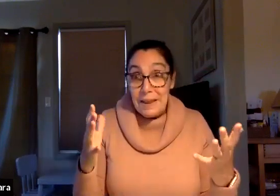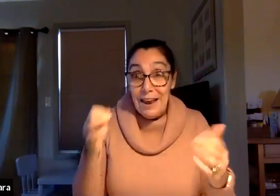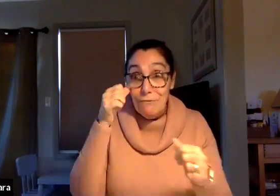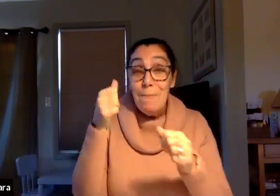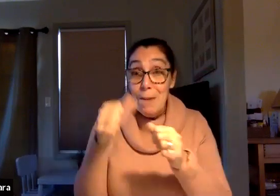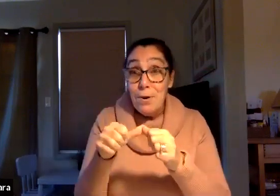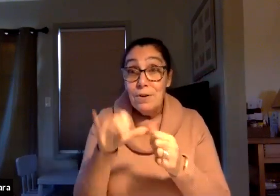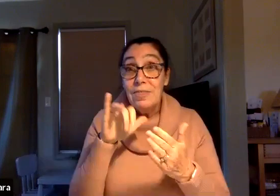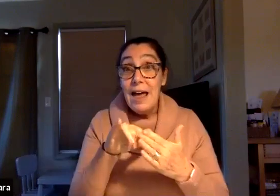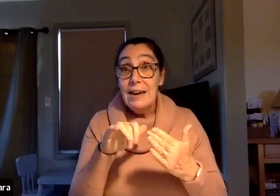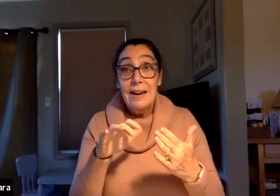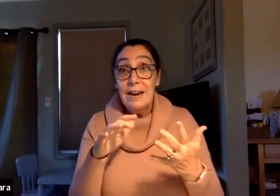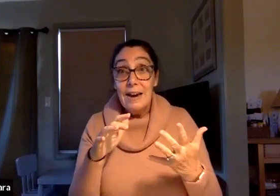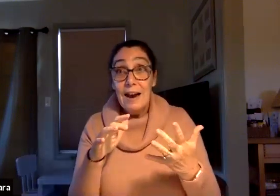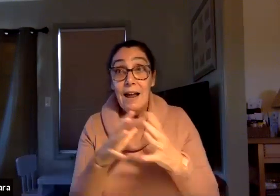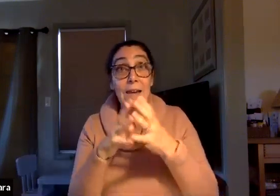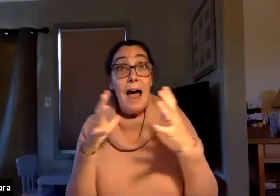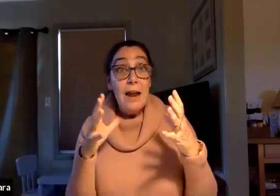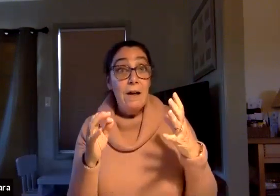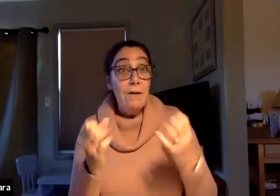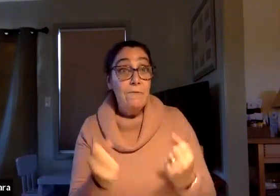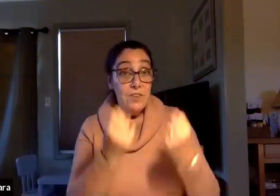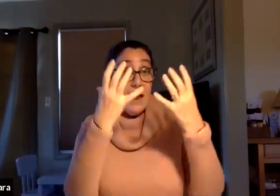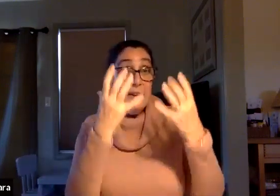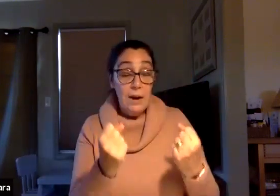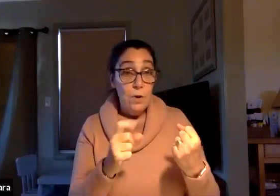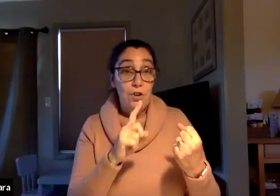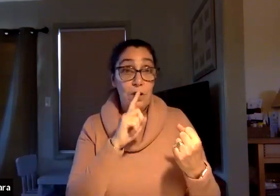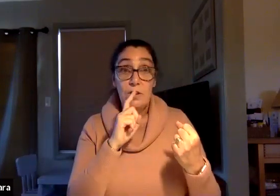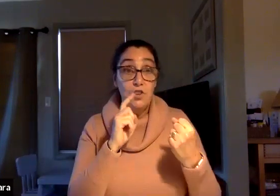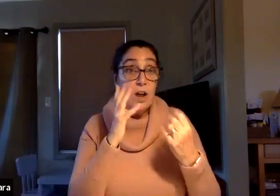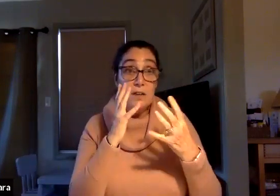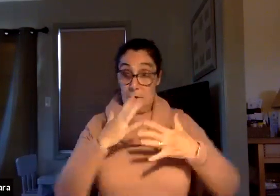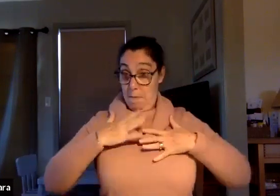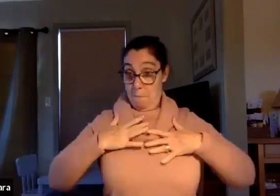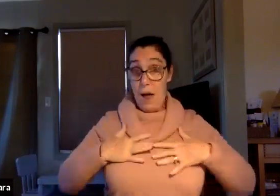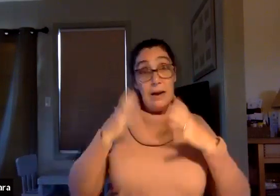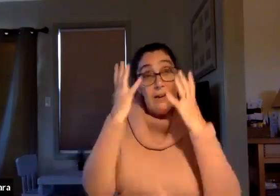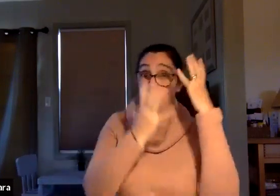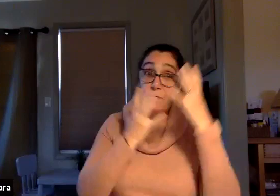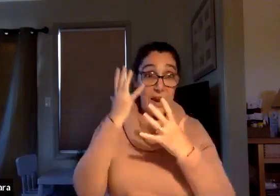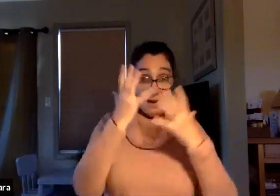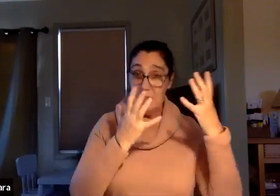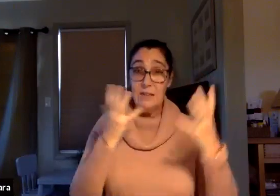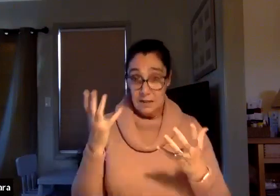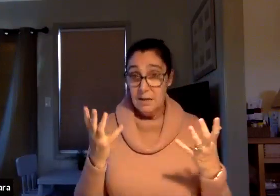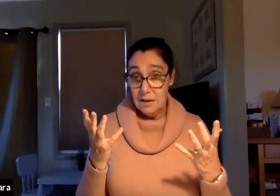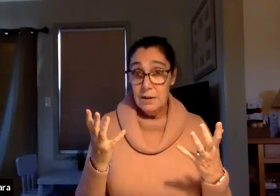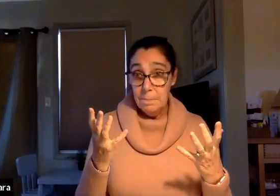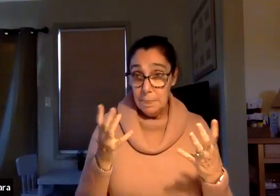And remember that a lot of sign language is just body, face. You